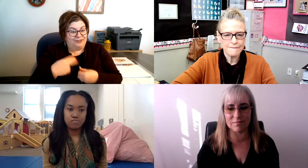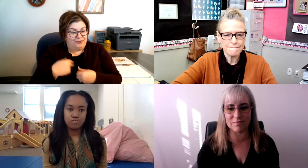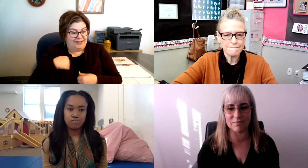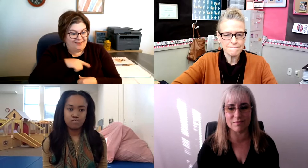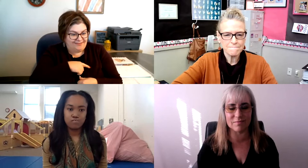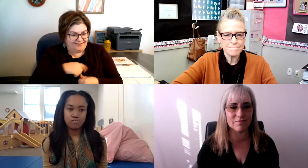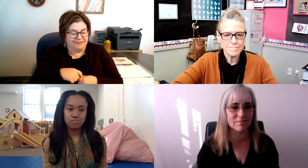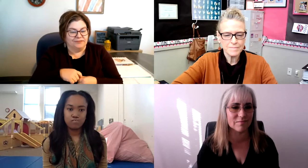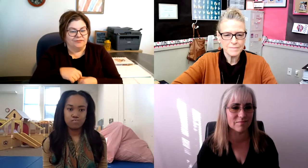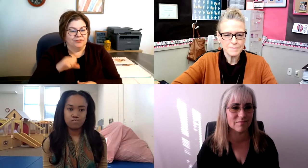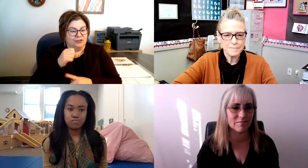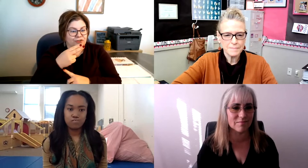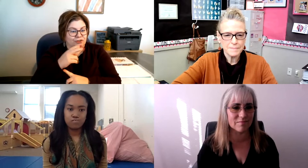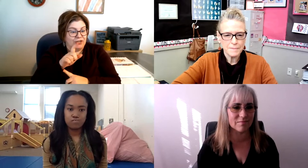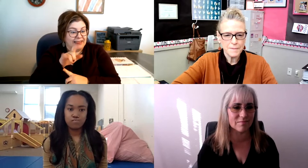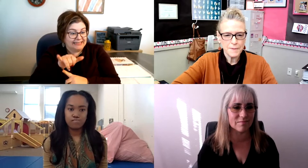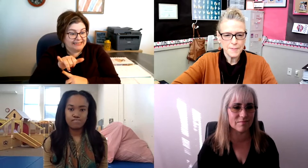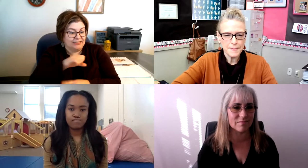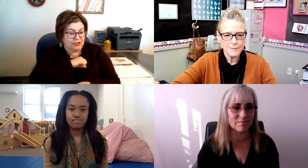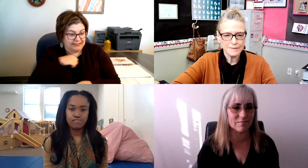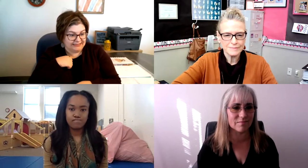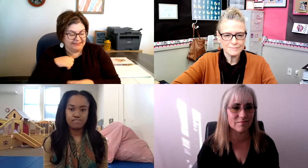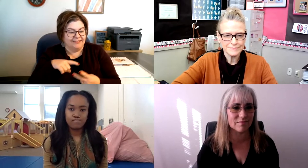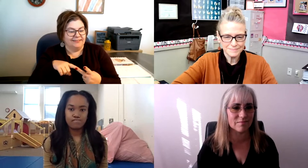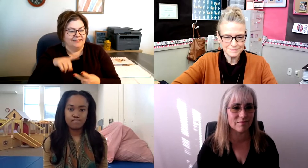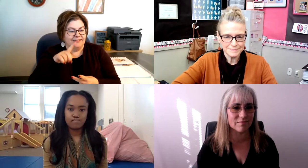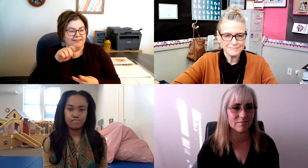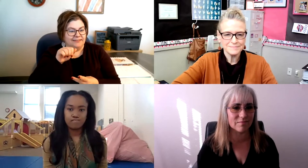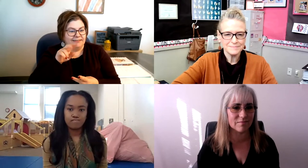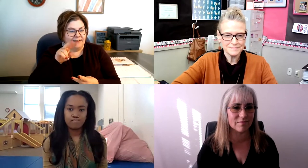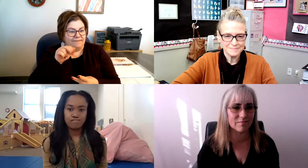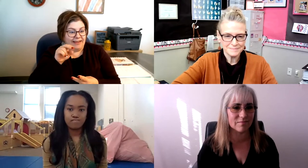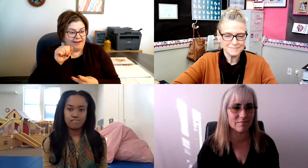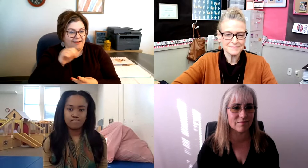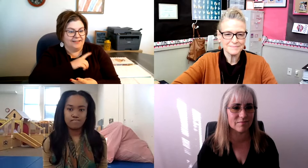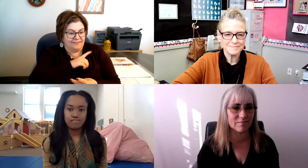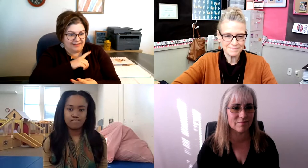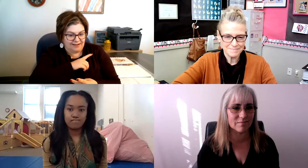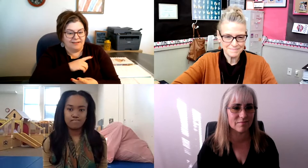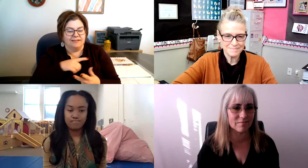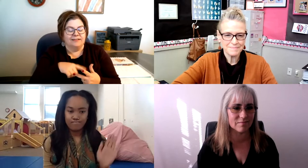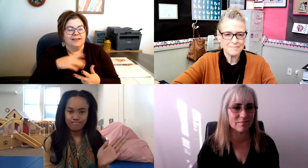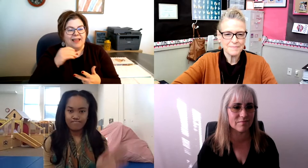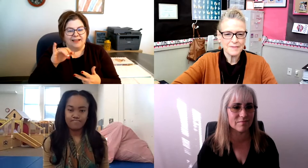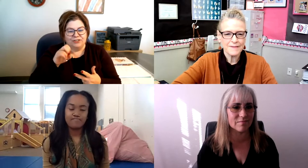So today we have three coaches joining us. We have Shelly, we have